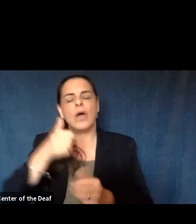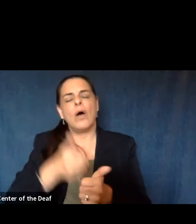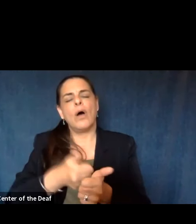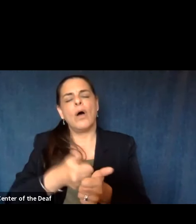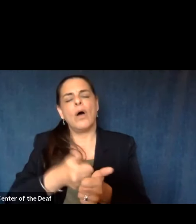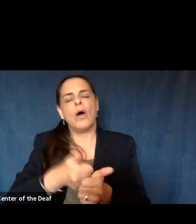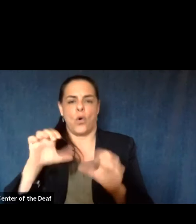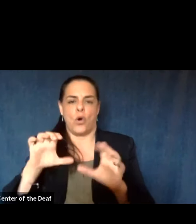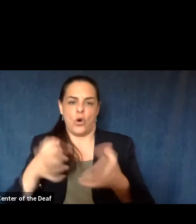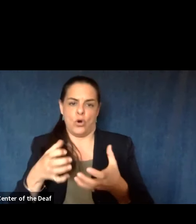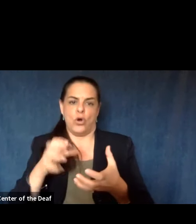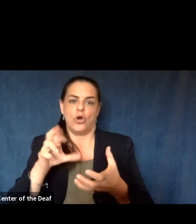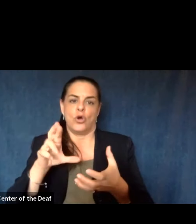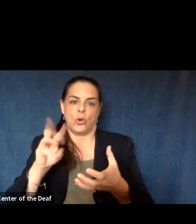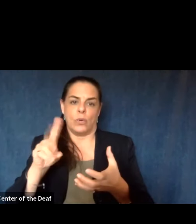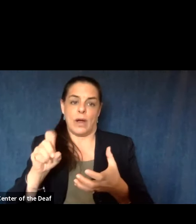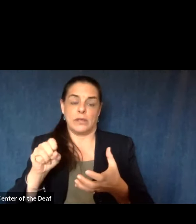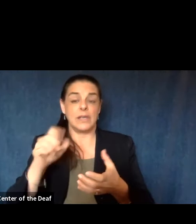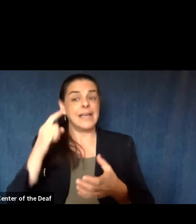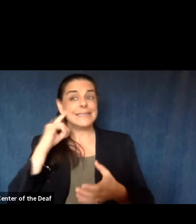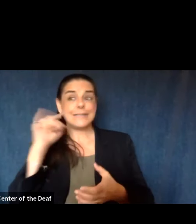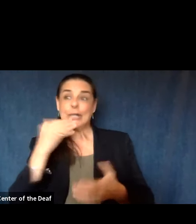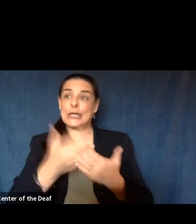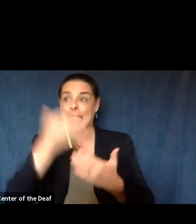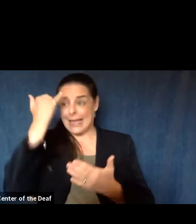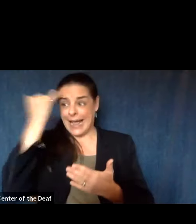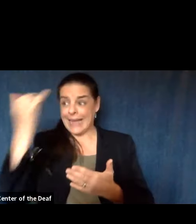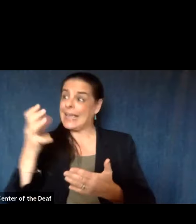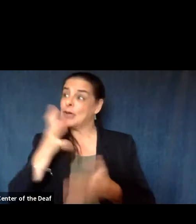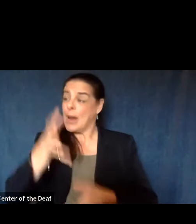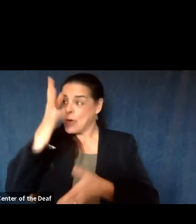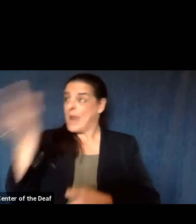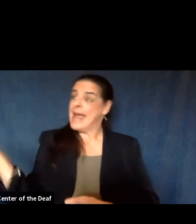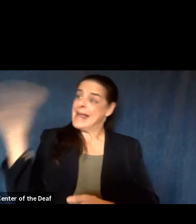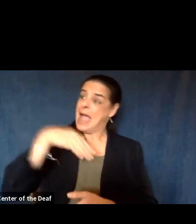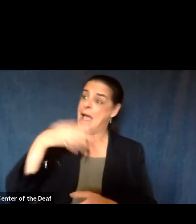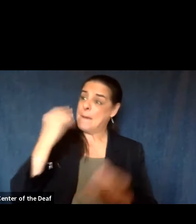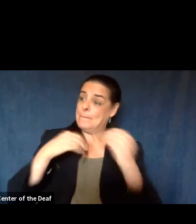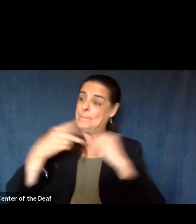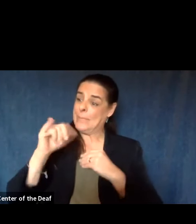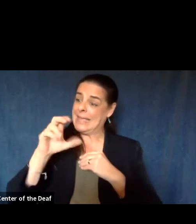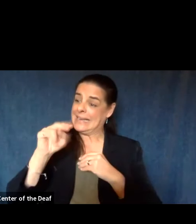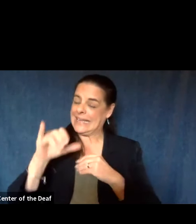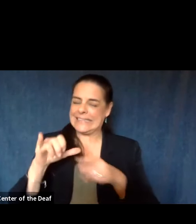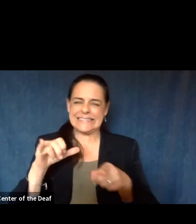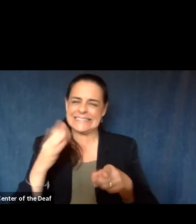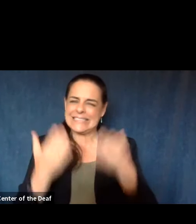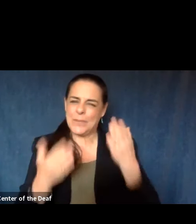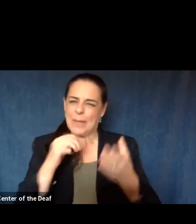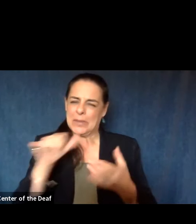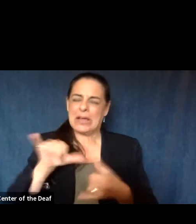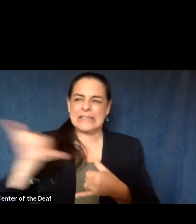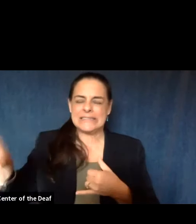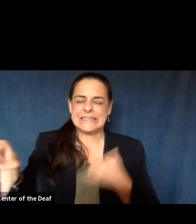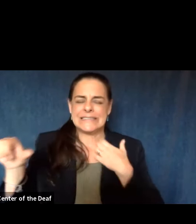it sounds like a really great idea to bring grandma and grandpa out for the picnic, you might want to just think about not doing that. It's just, I know it's